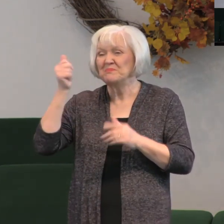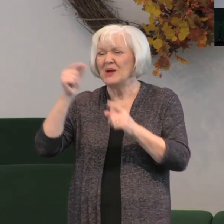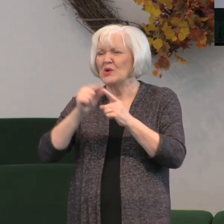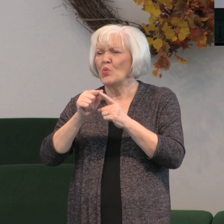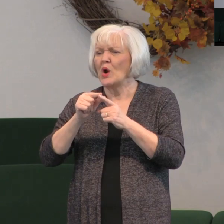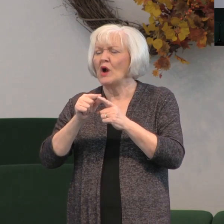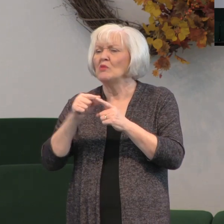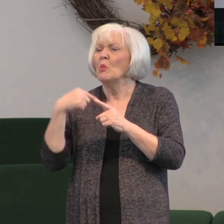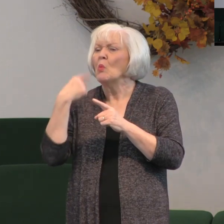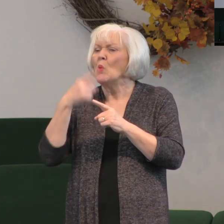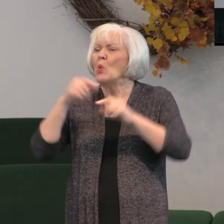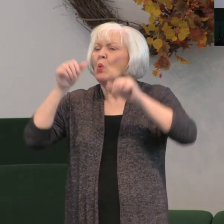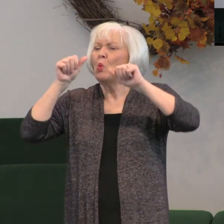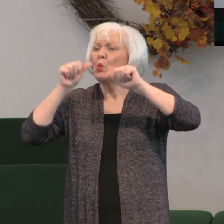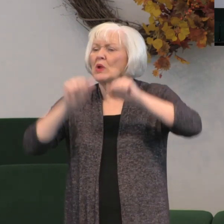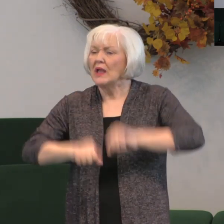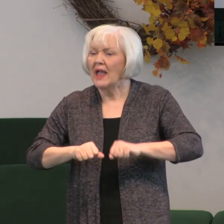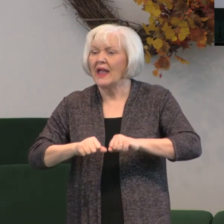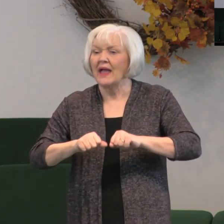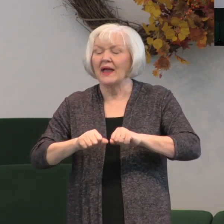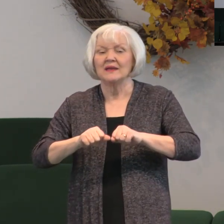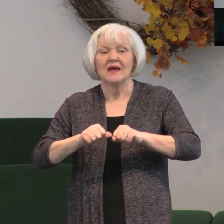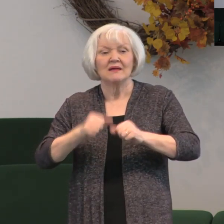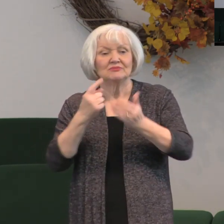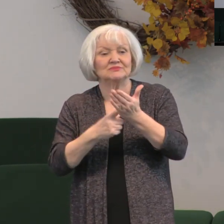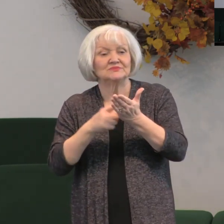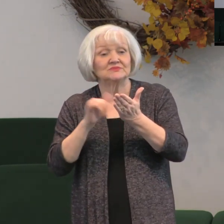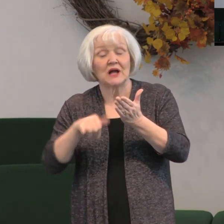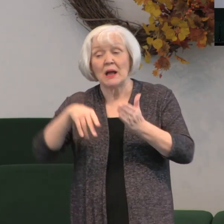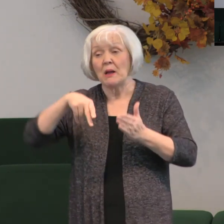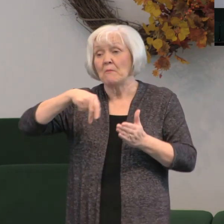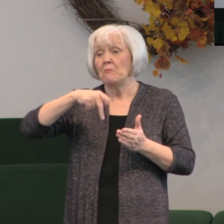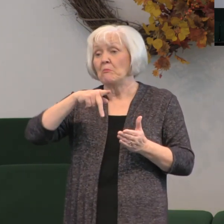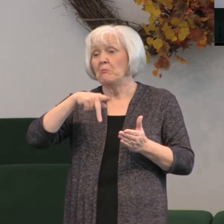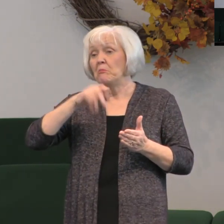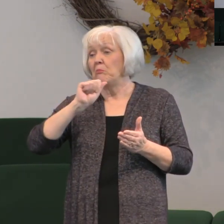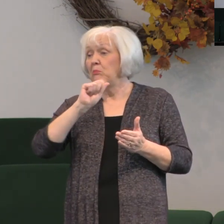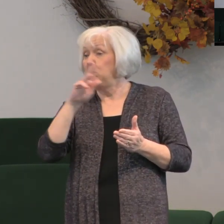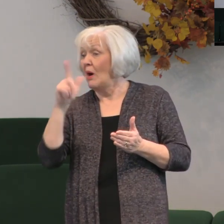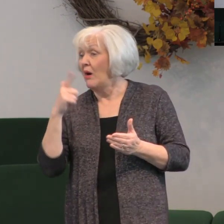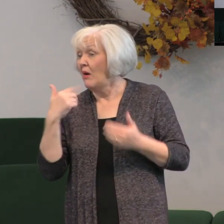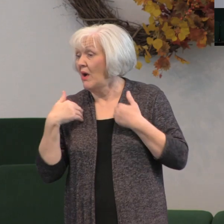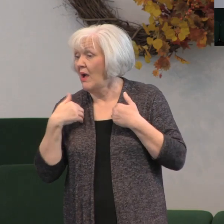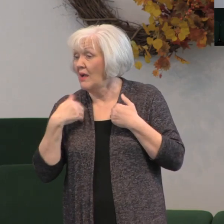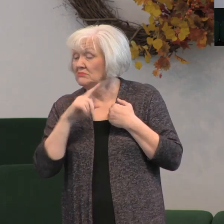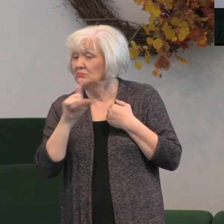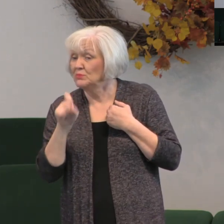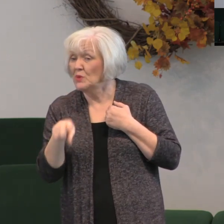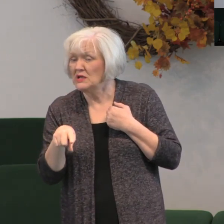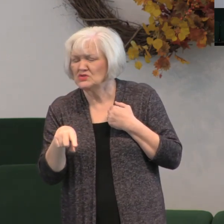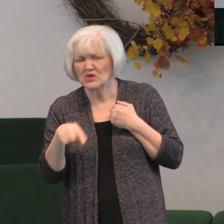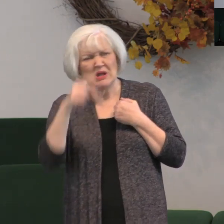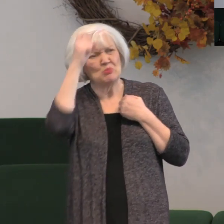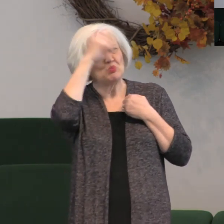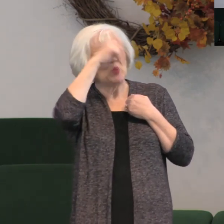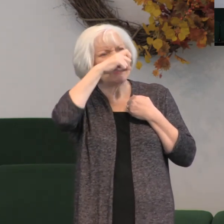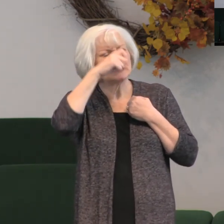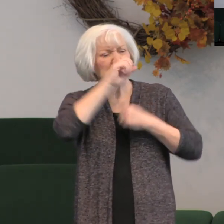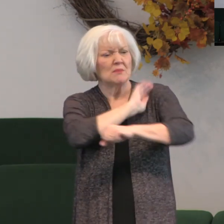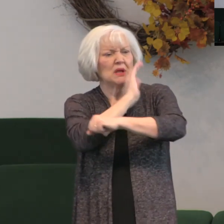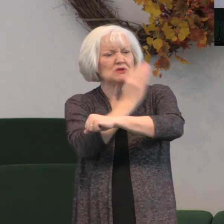to have these kinds of conversations Paul is asking the question he's saying who has the wisdom and the strength and